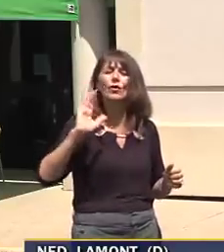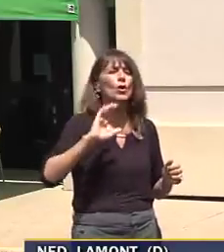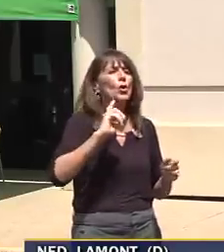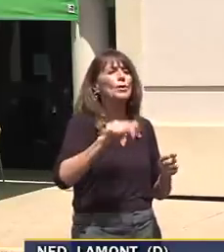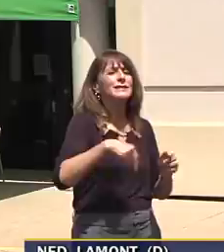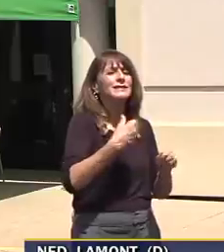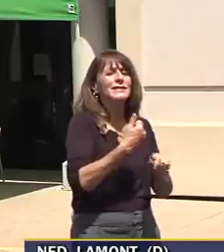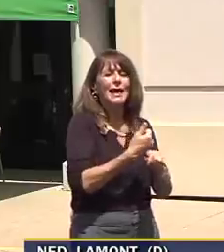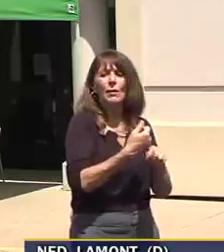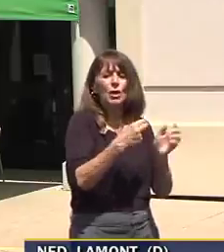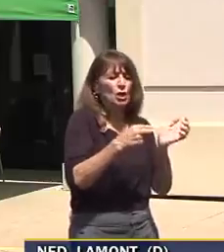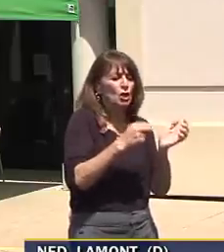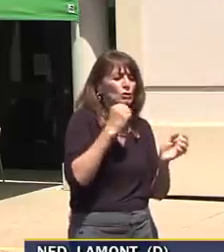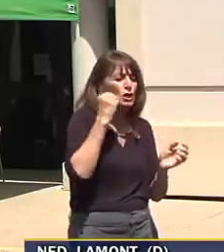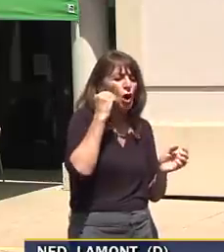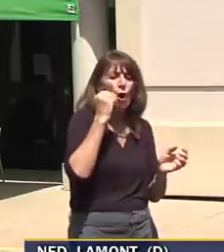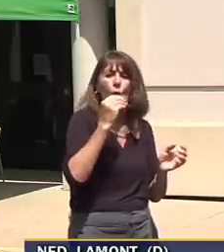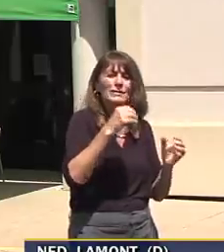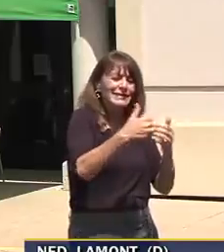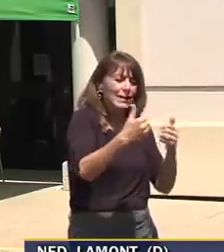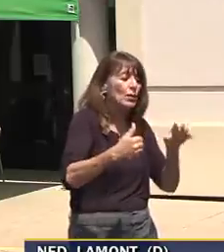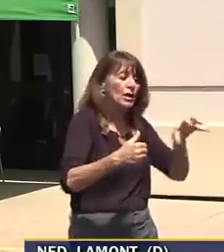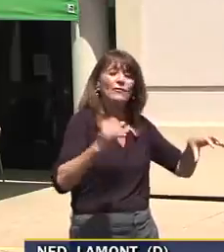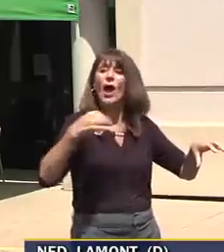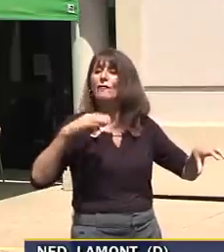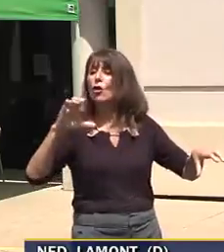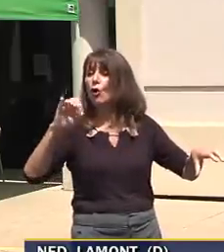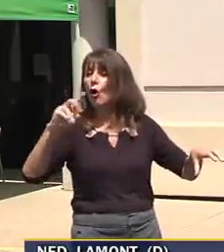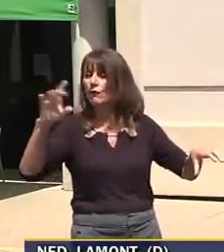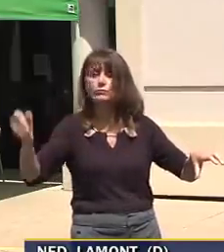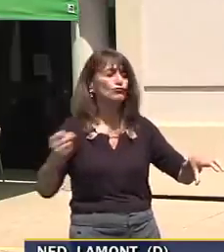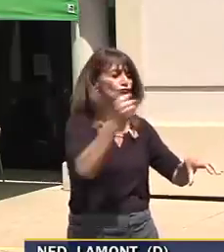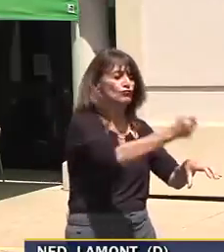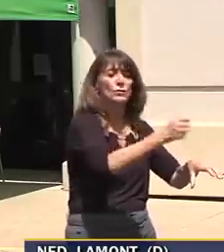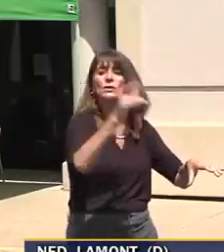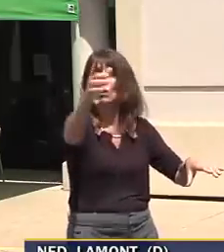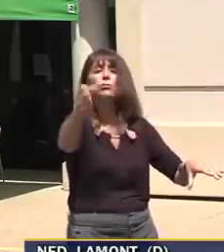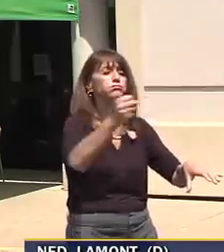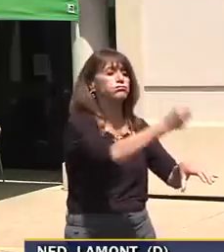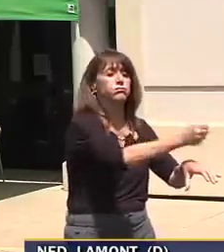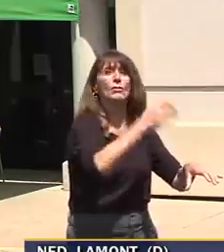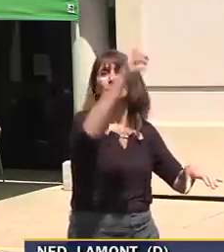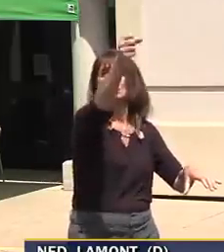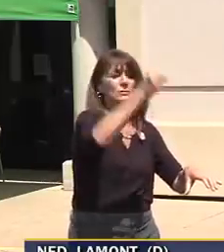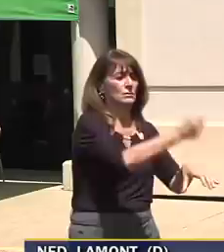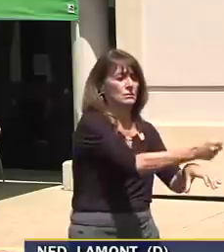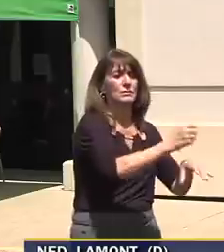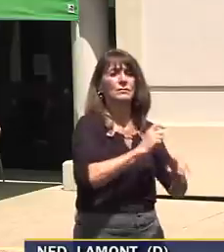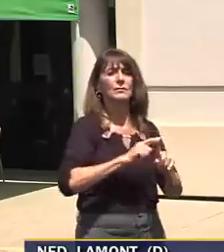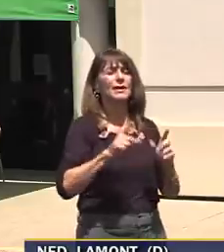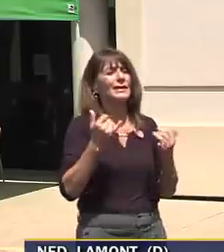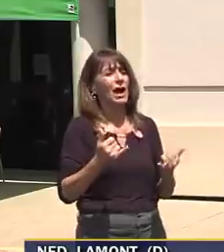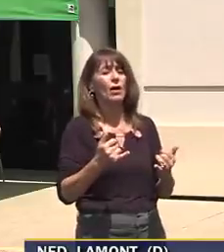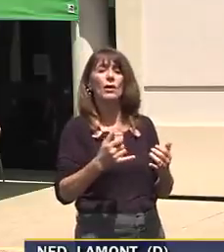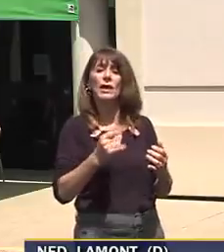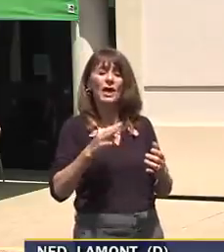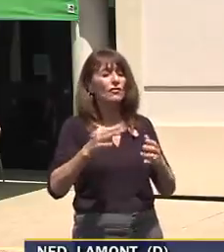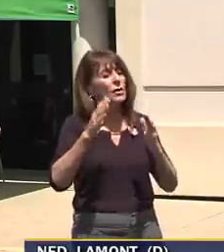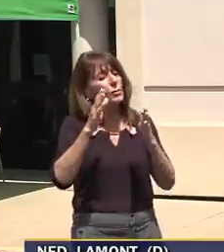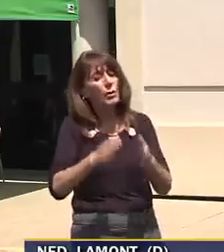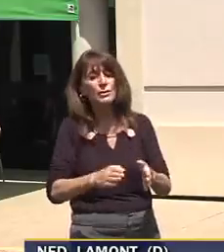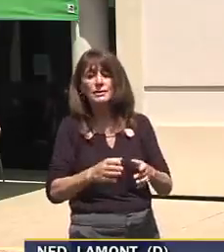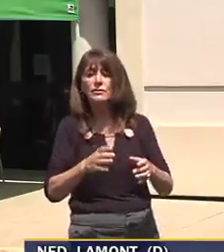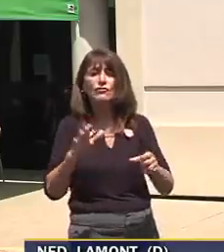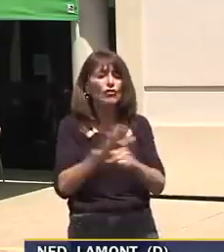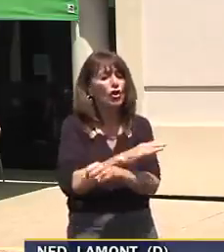So we thought the immunity was appropriate in order to allow people to respond very quickly. At the same time, gross negligence. At the same time, we